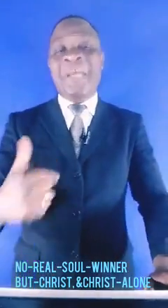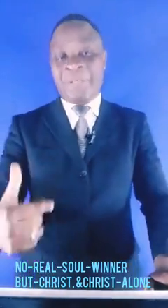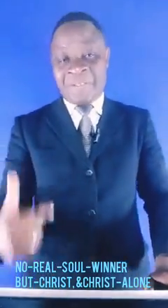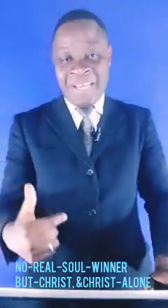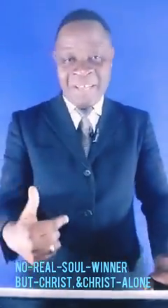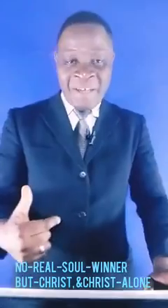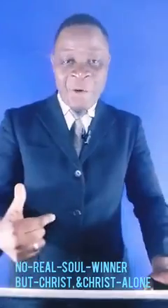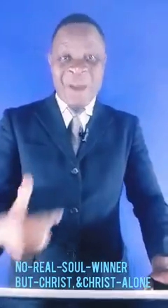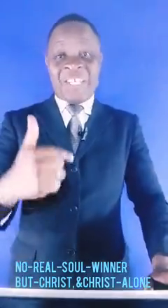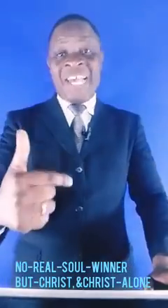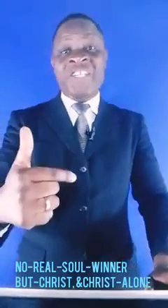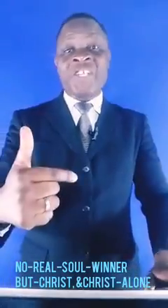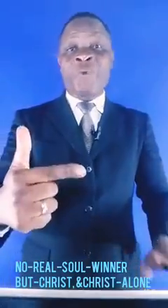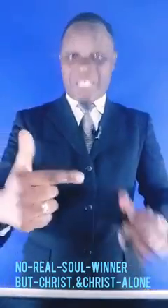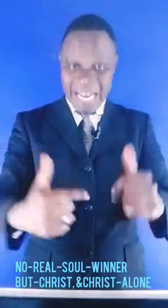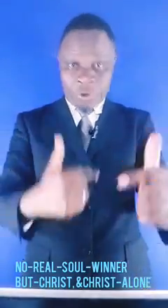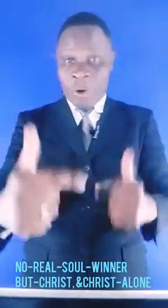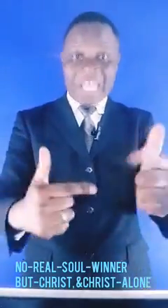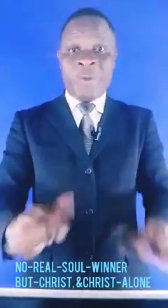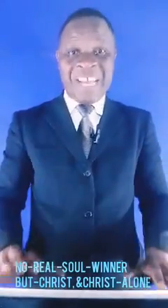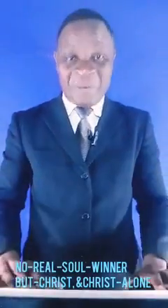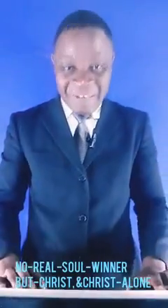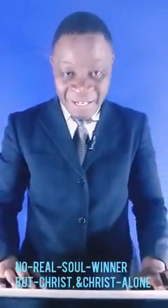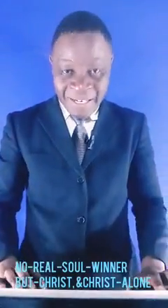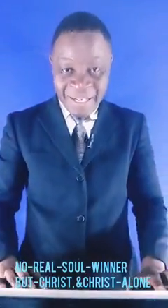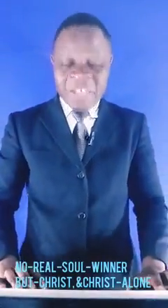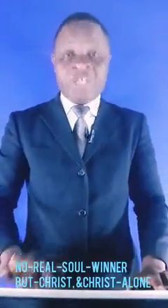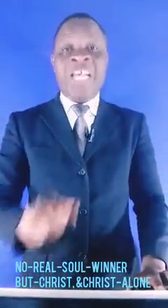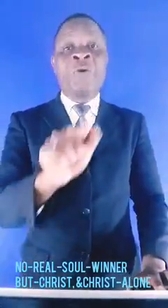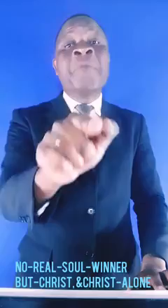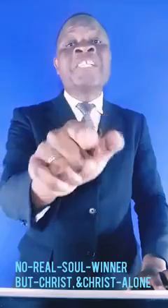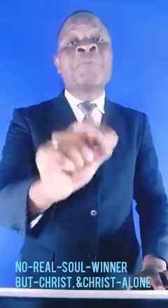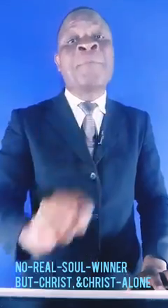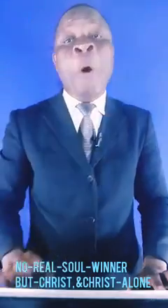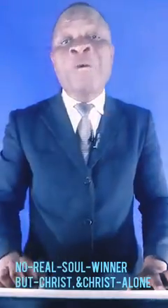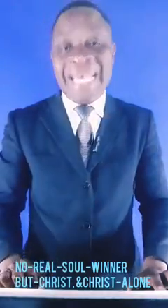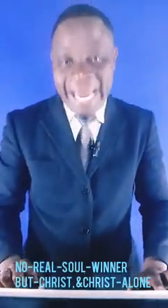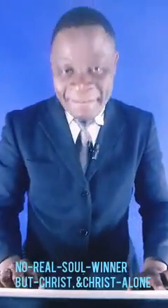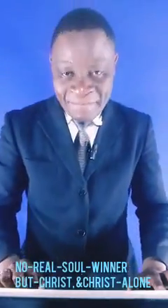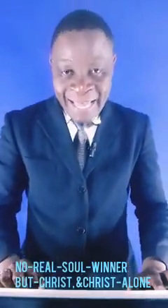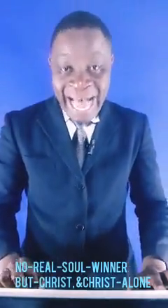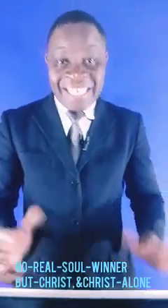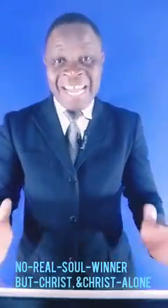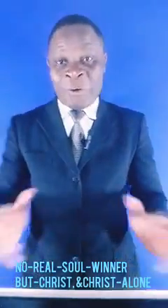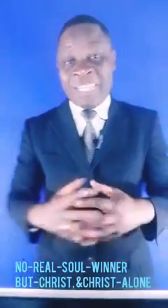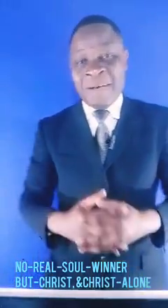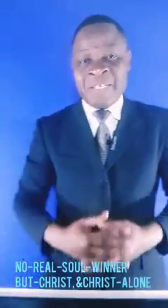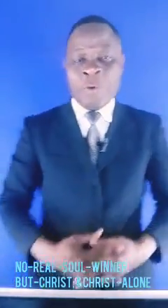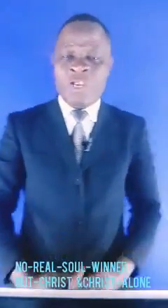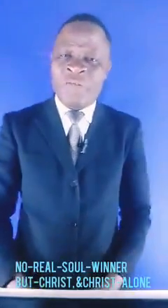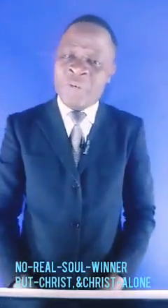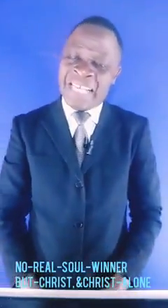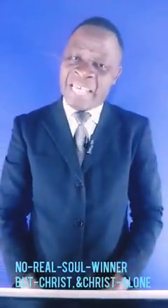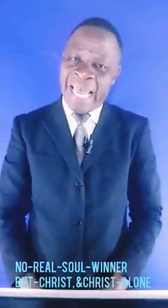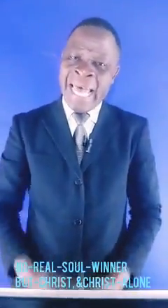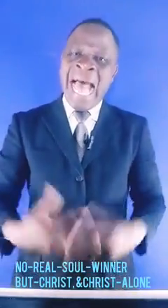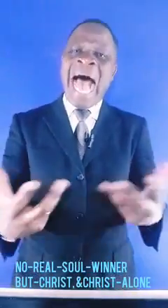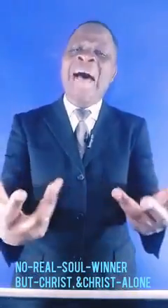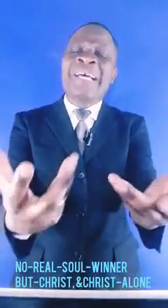chapter 3, when Jesus was talking to Nicodemus to say, you must be born again. And Nicodemus was confused and said, how can